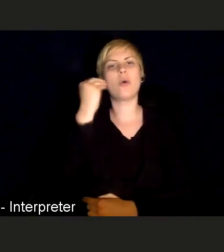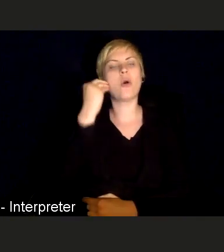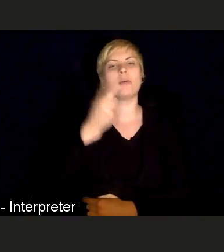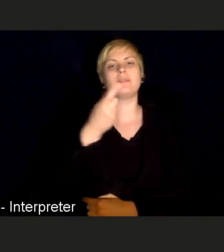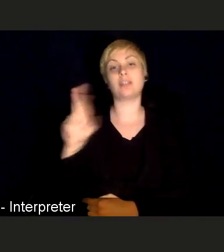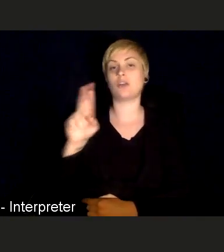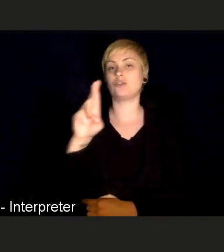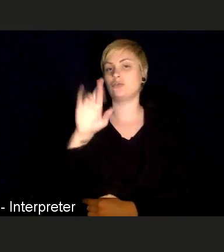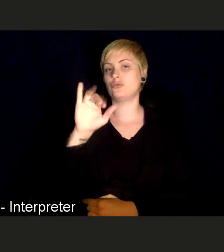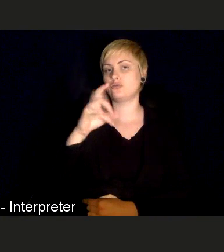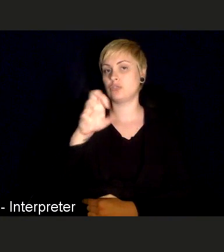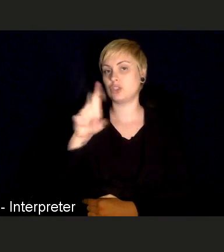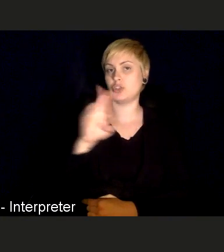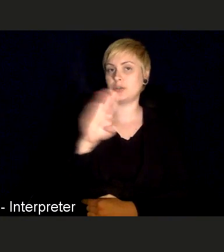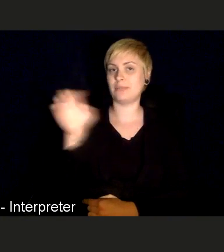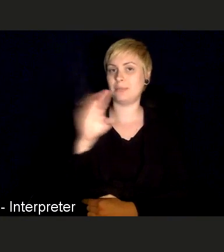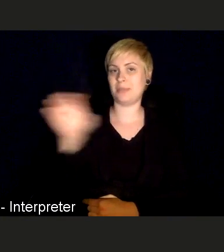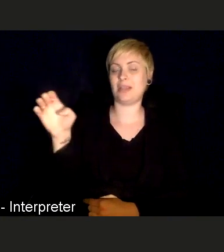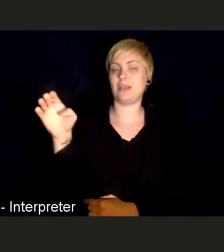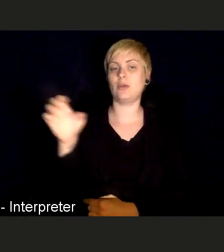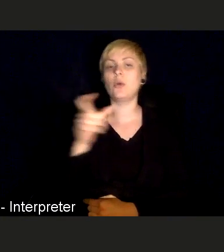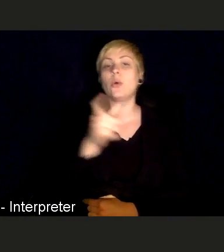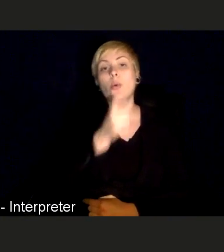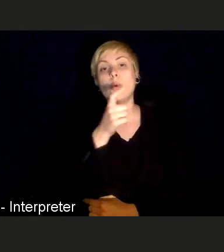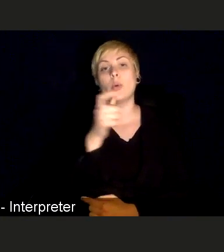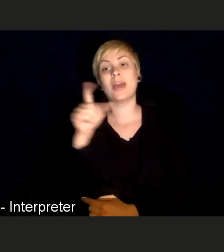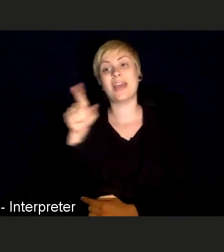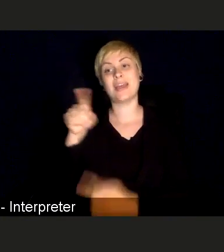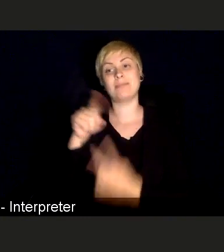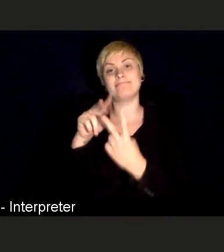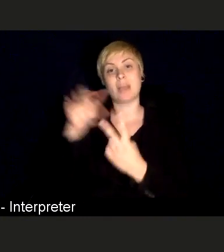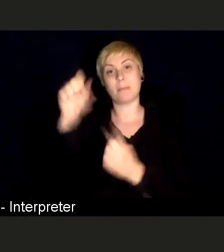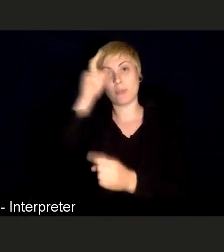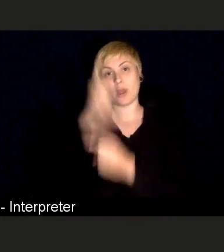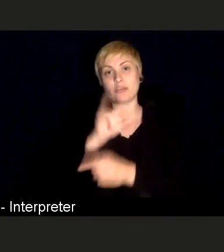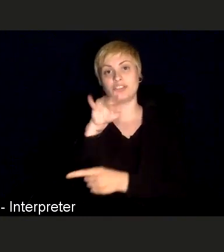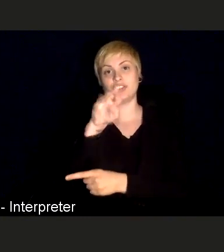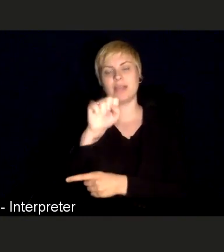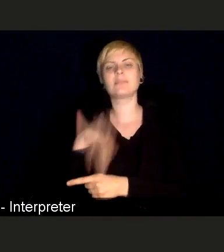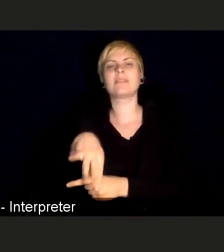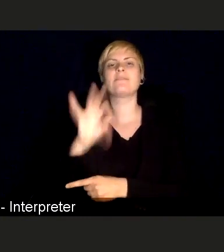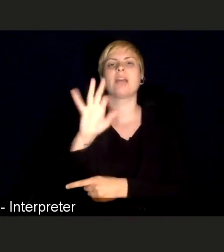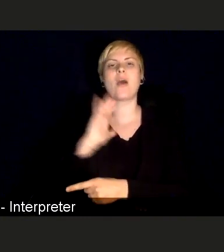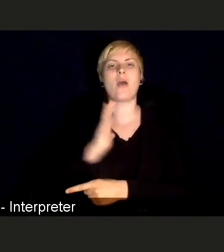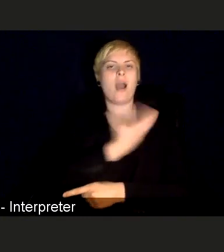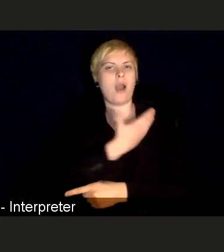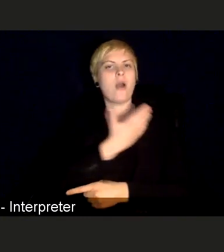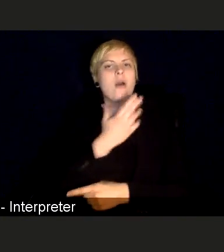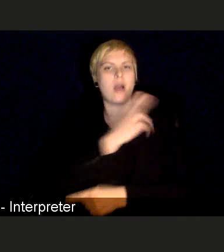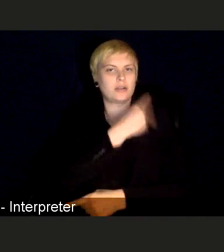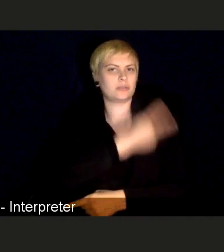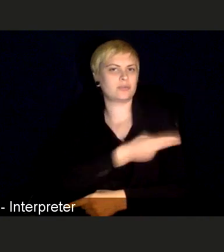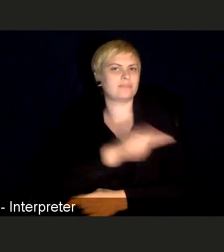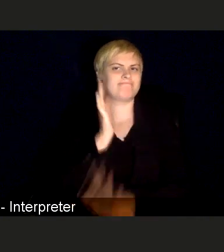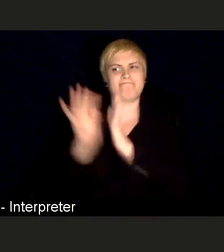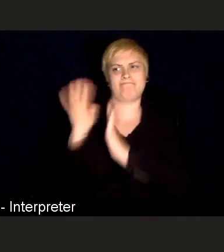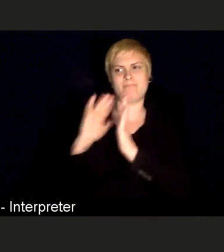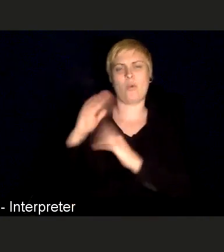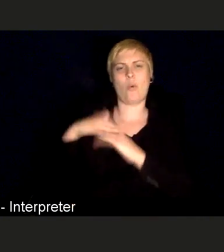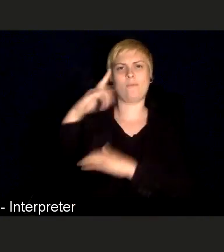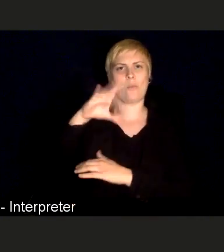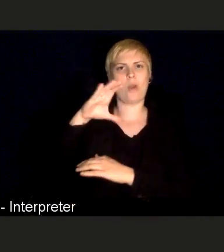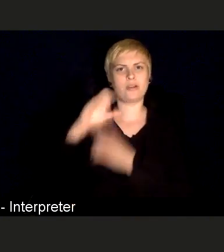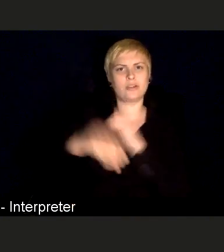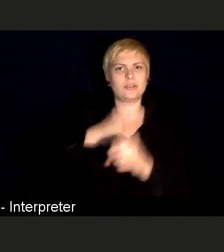Beebe, who with his brother James founded our hospital over 100 years ago